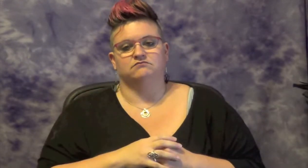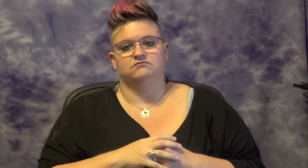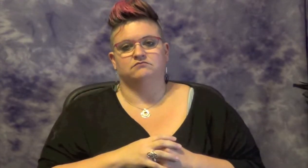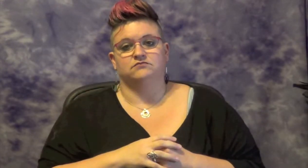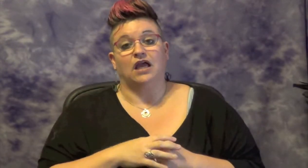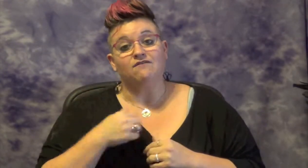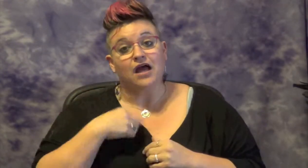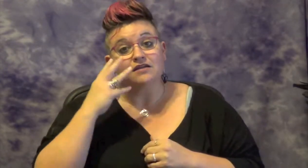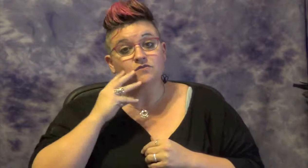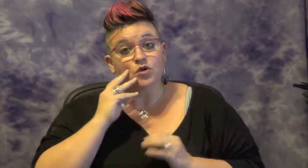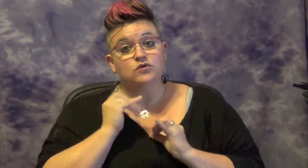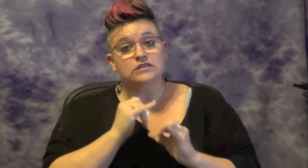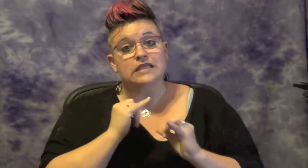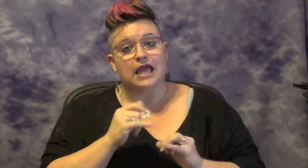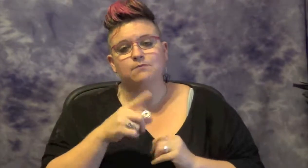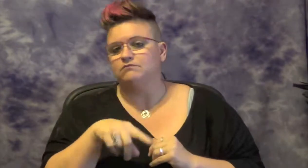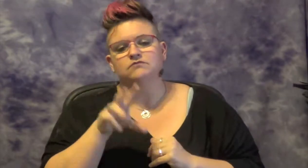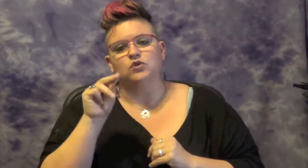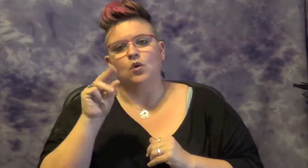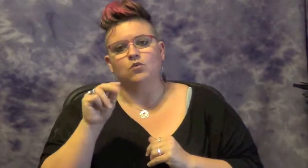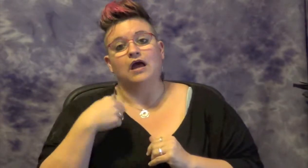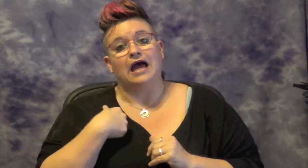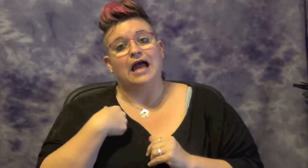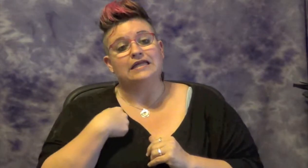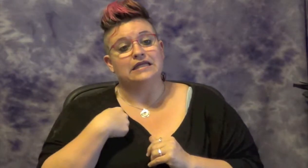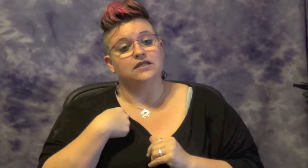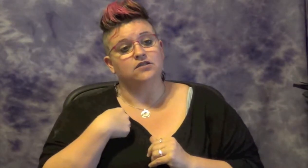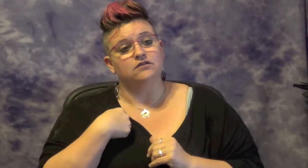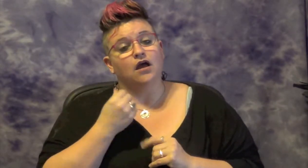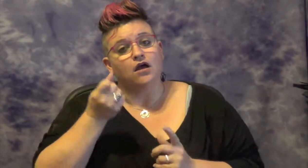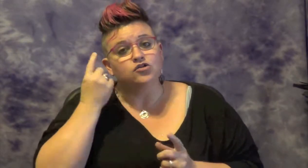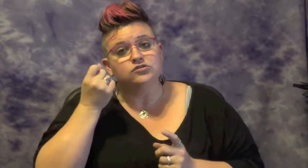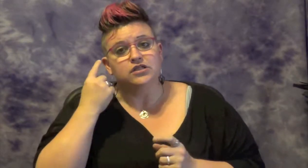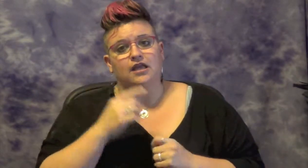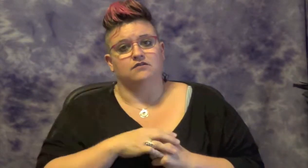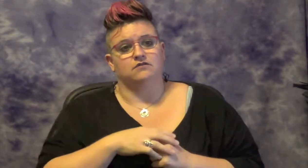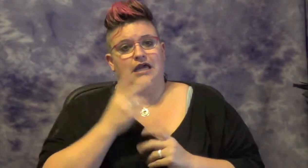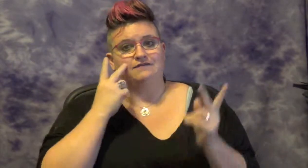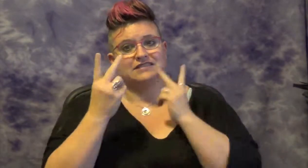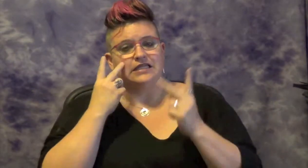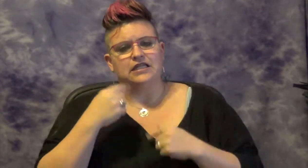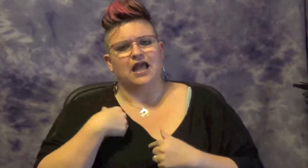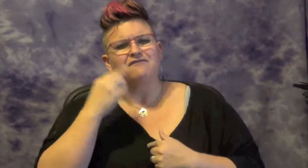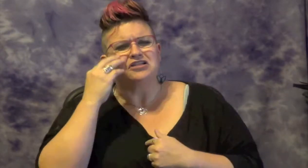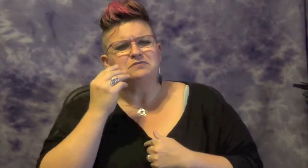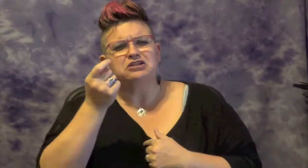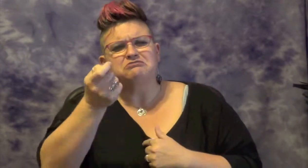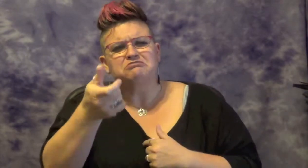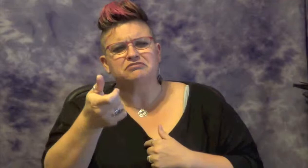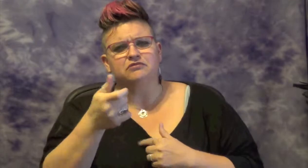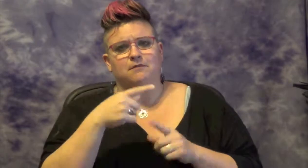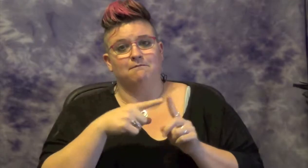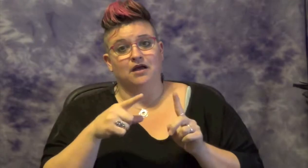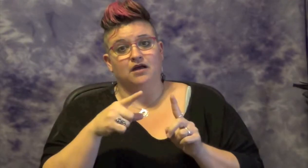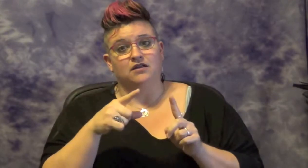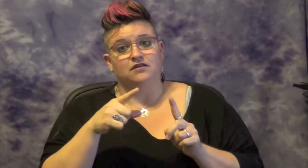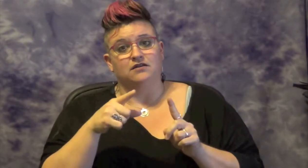group, with black people. My skin is different. I did see things. I understand the culture a lot. I did have